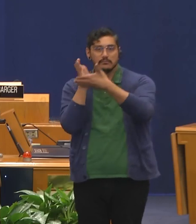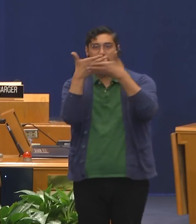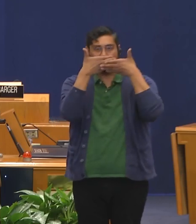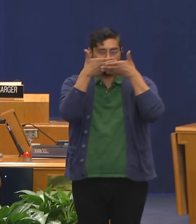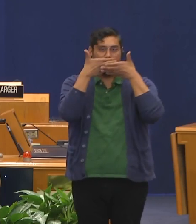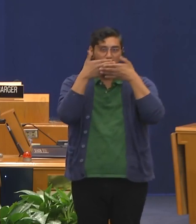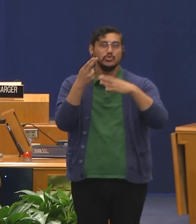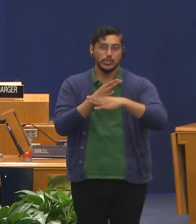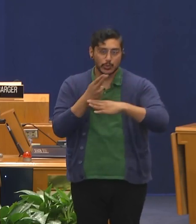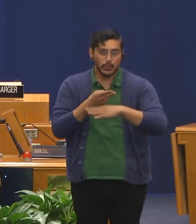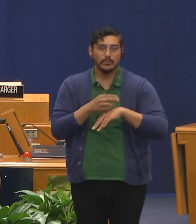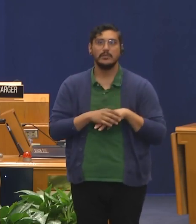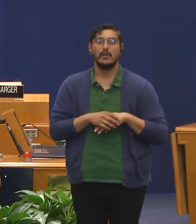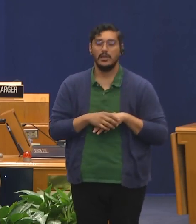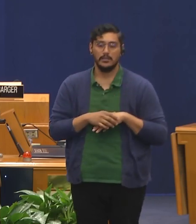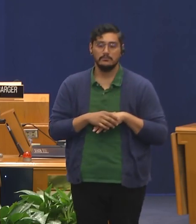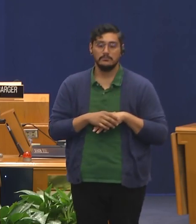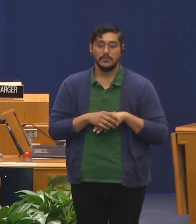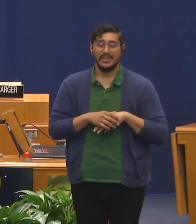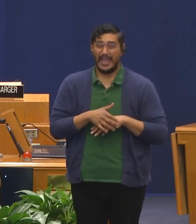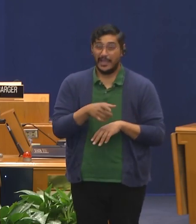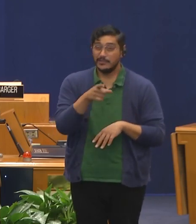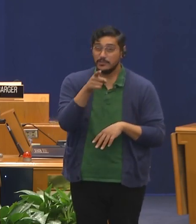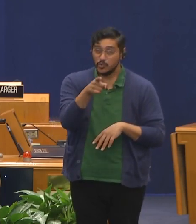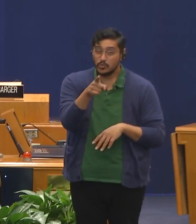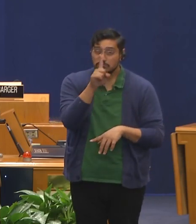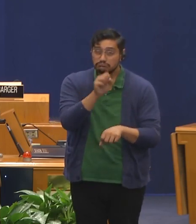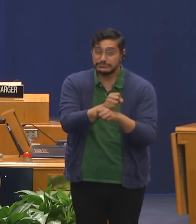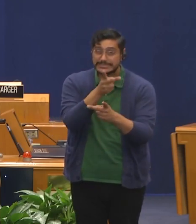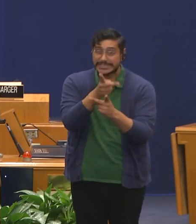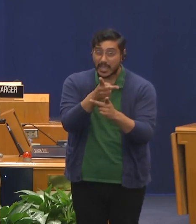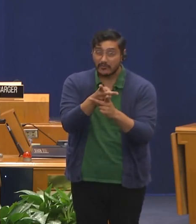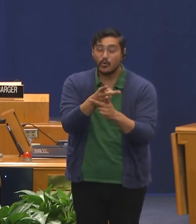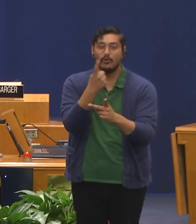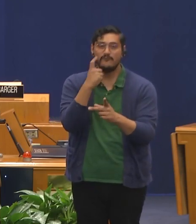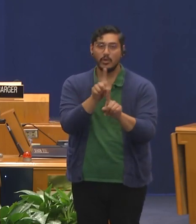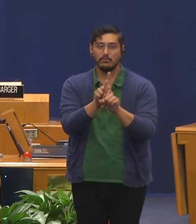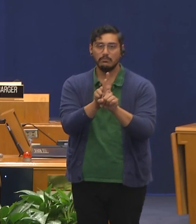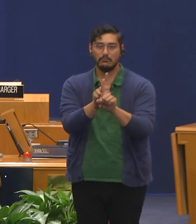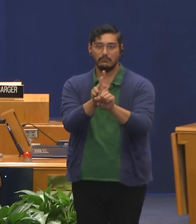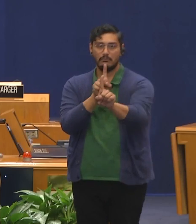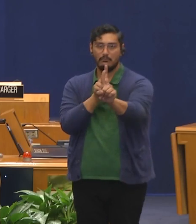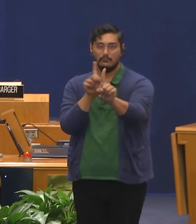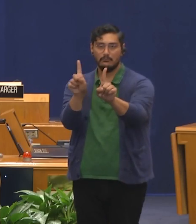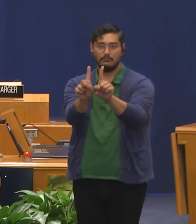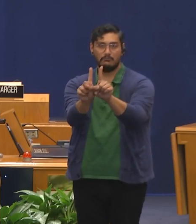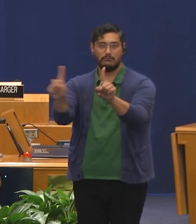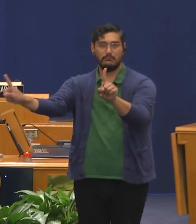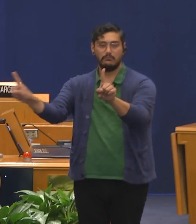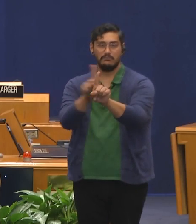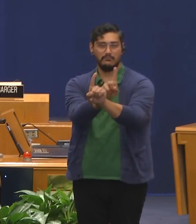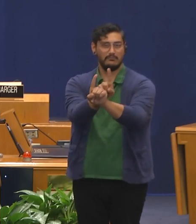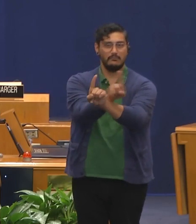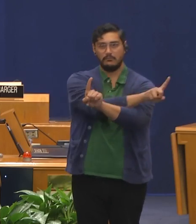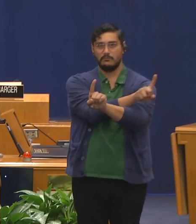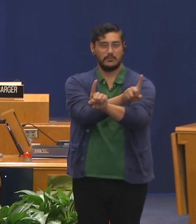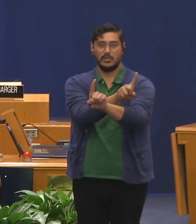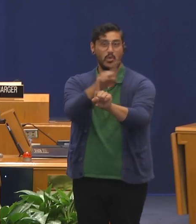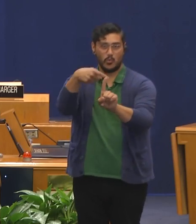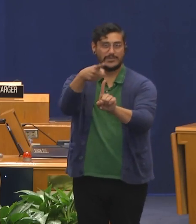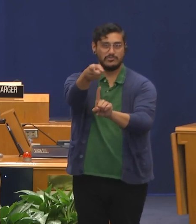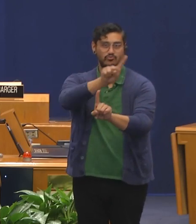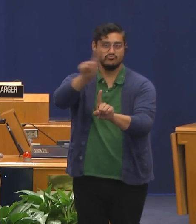and that you pay particular attention to keeping your distance physically when you're at any of the voting sites.